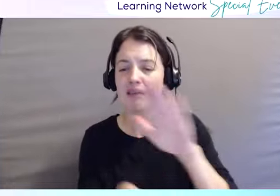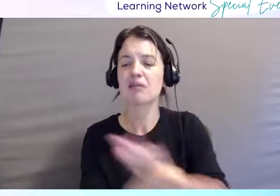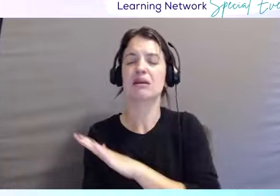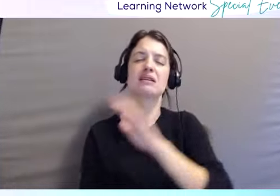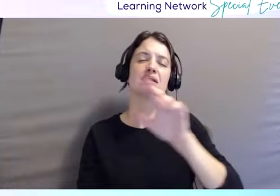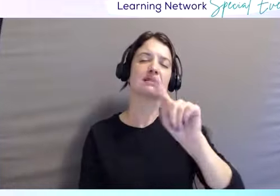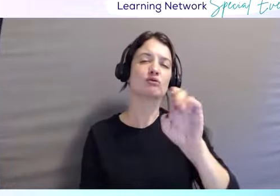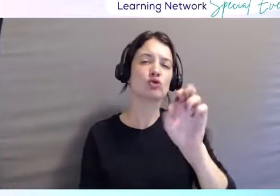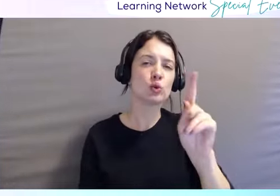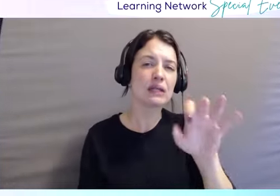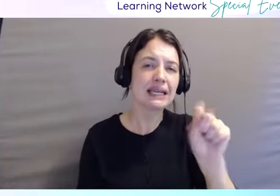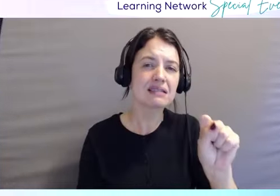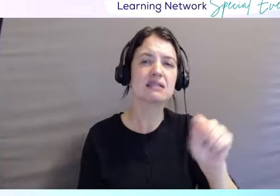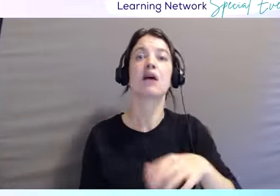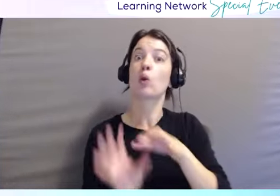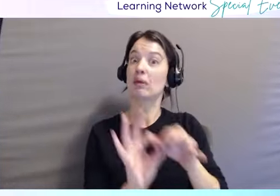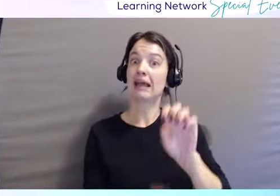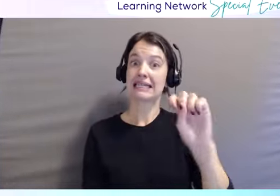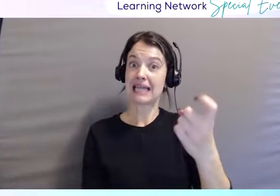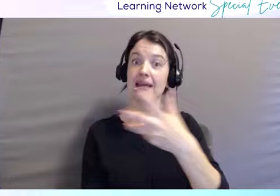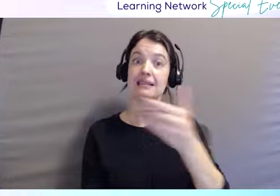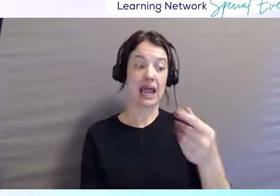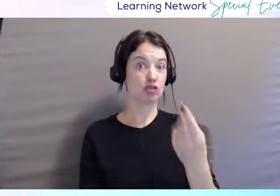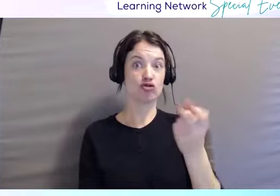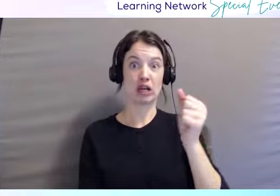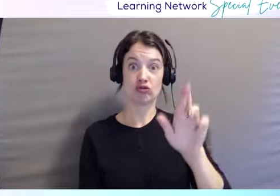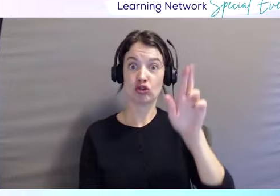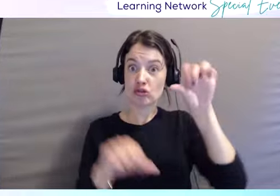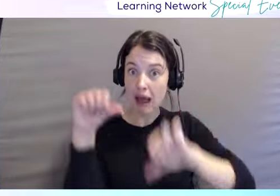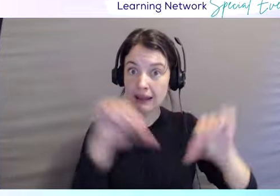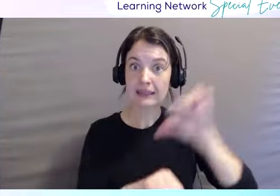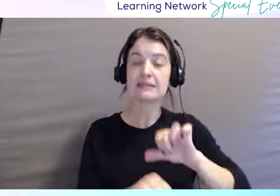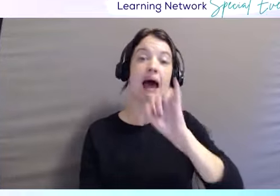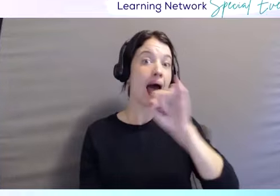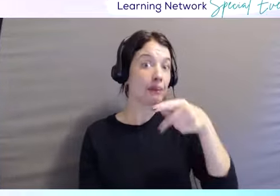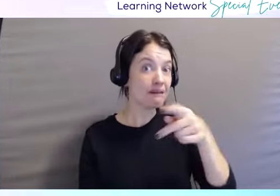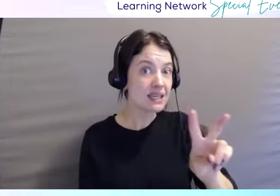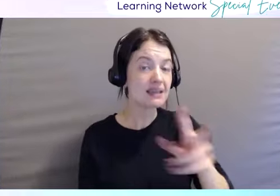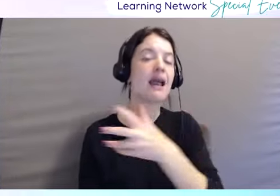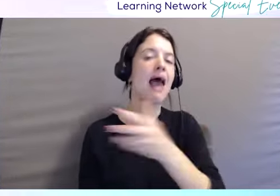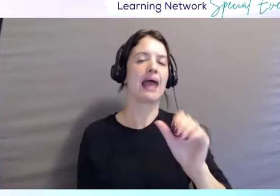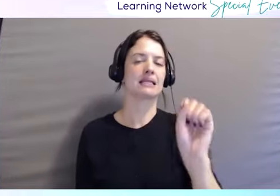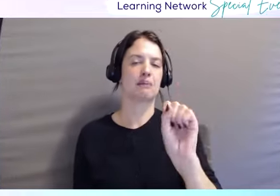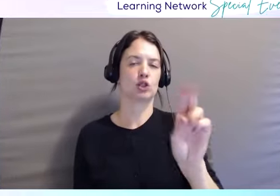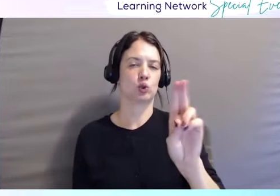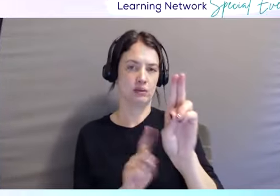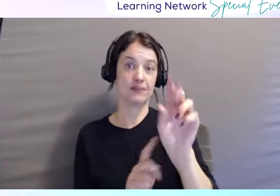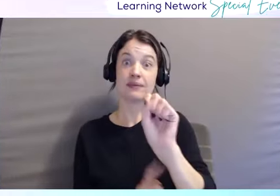gender science, intimate partner violence, and substance use. Her full bio can be accessed with the link that was just shared in the